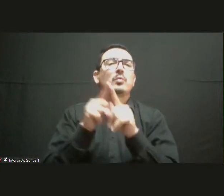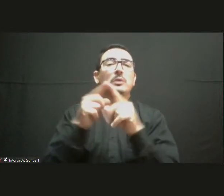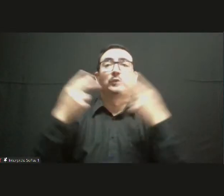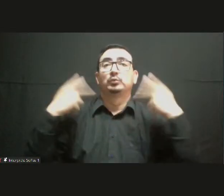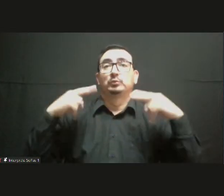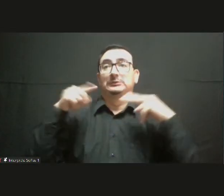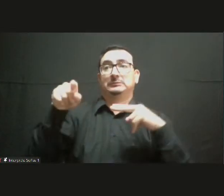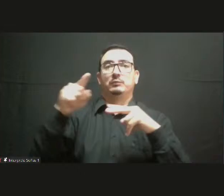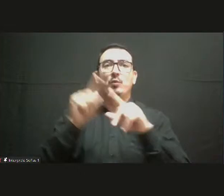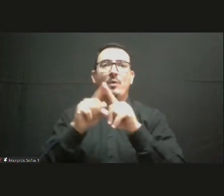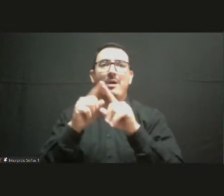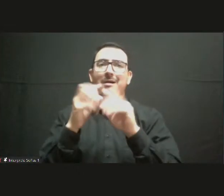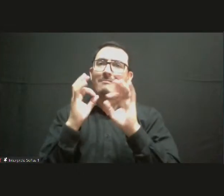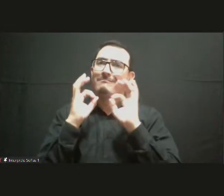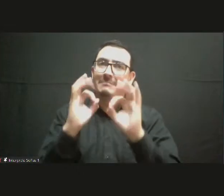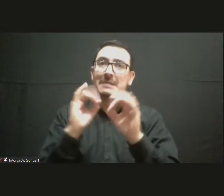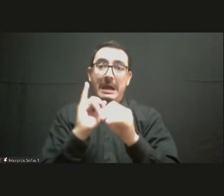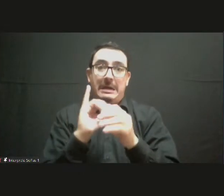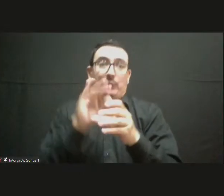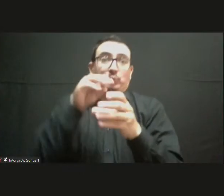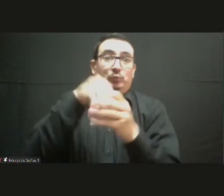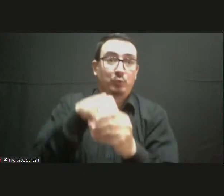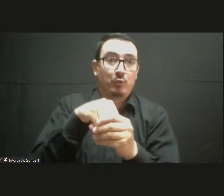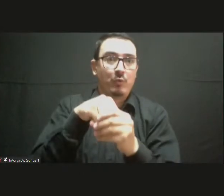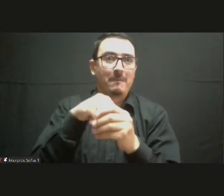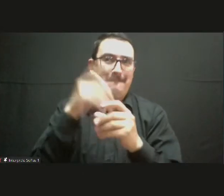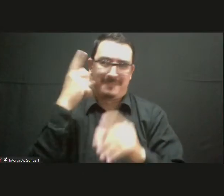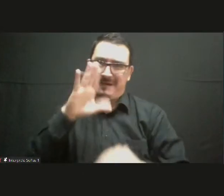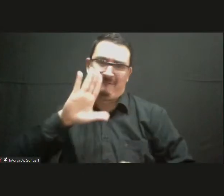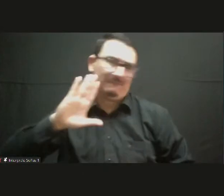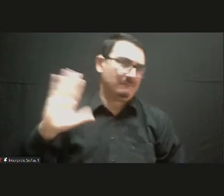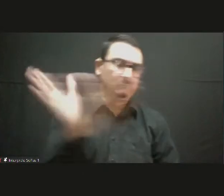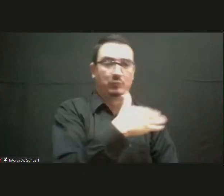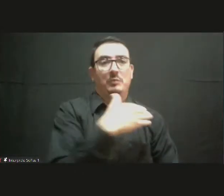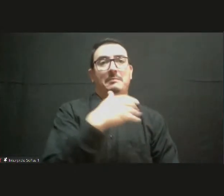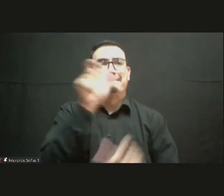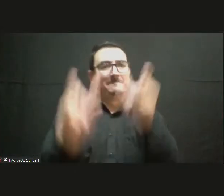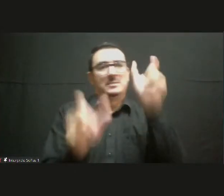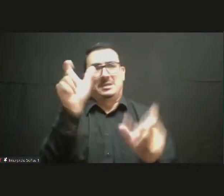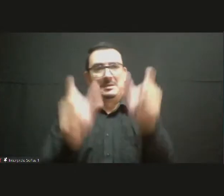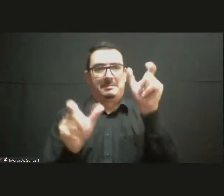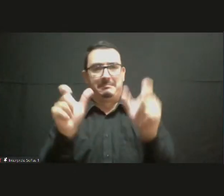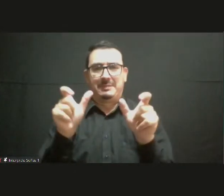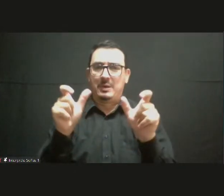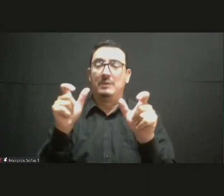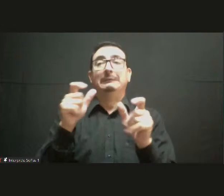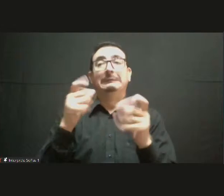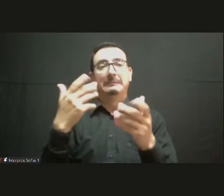in tourism, and it was developed by UNWTO in collaboration with the UN